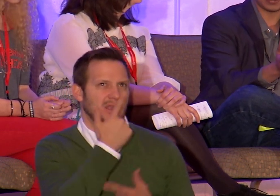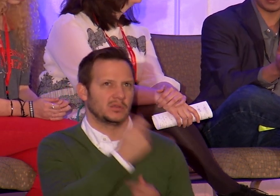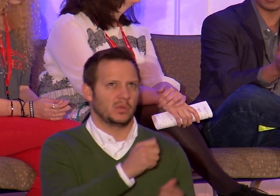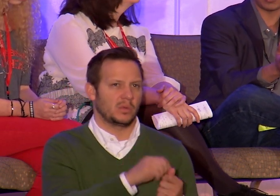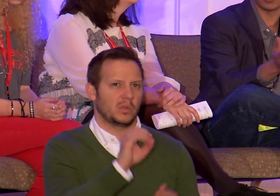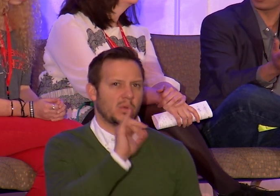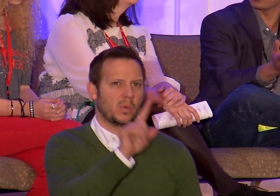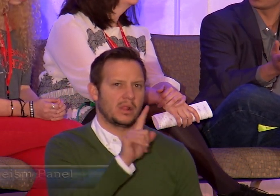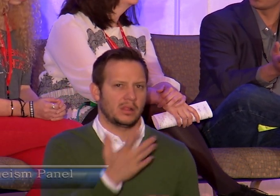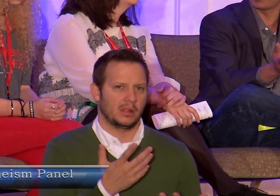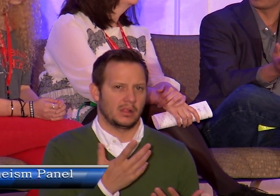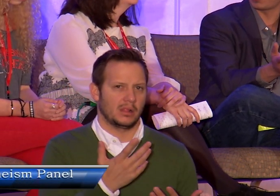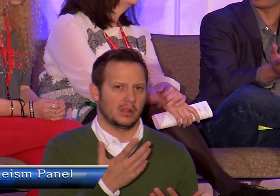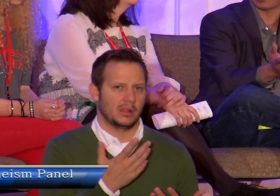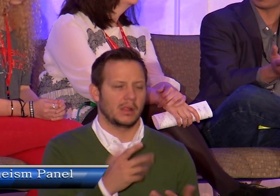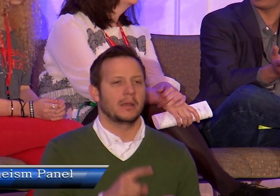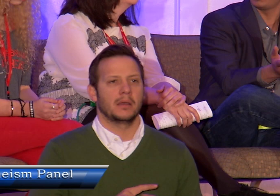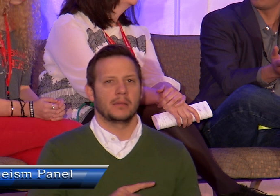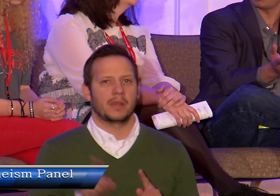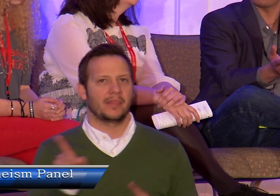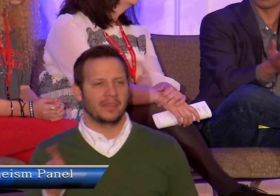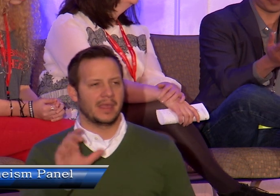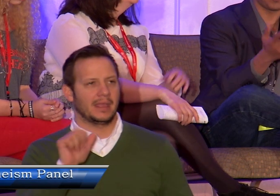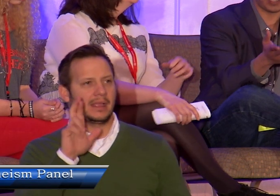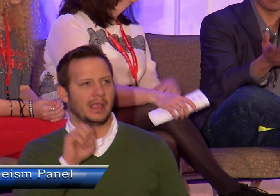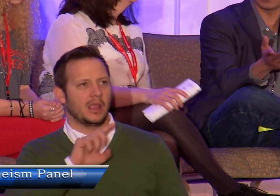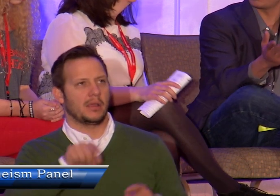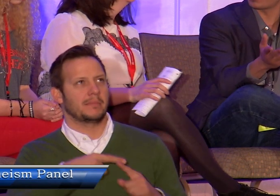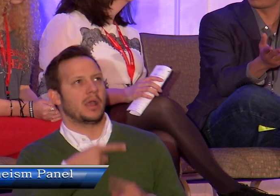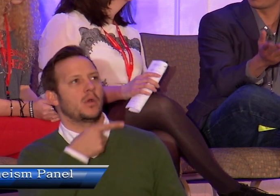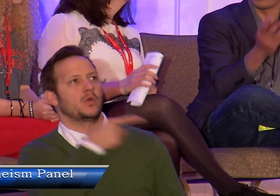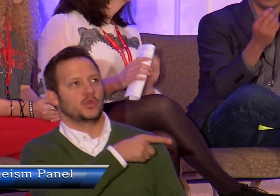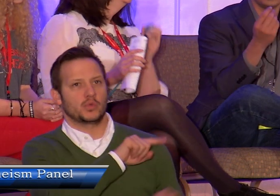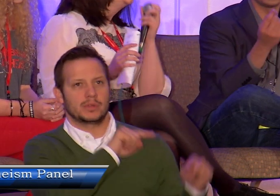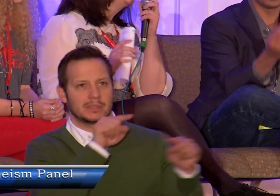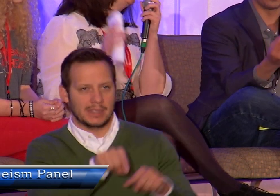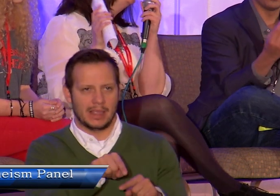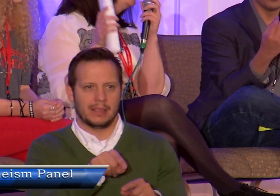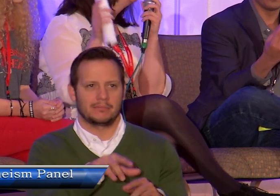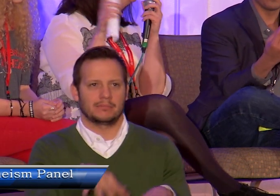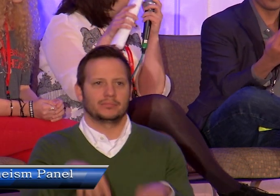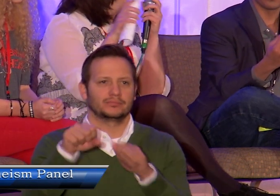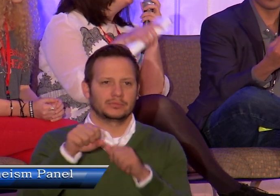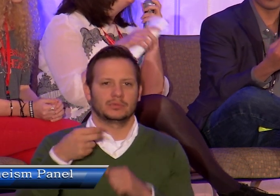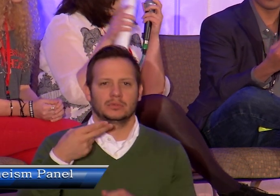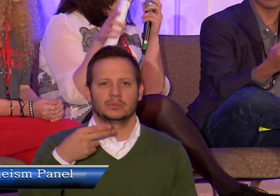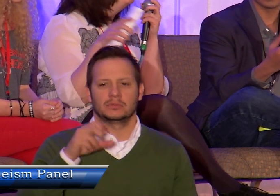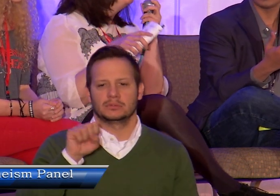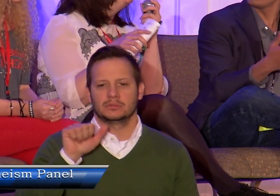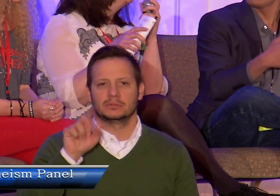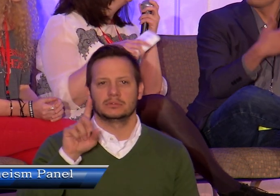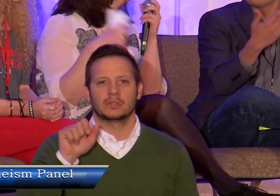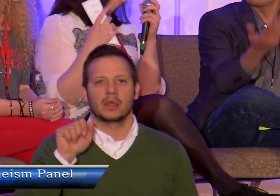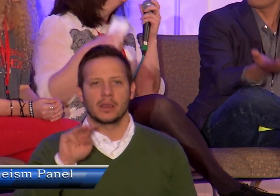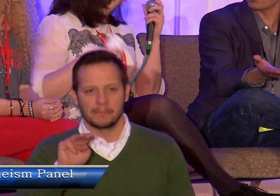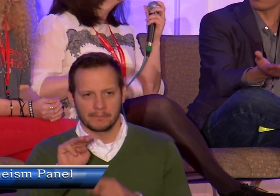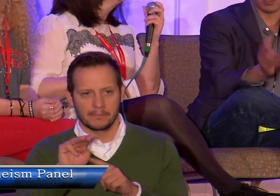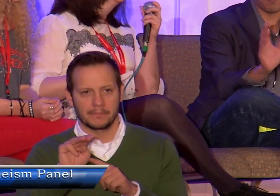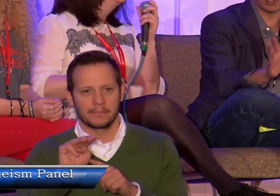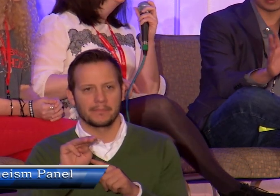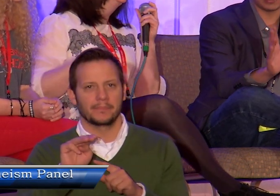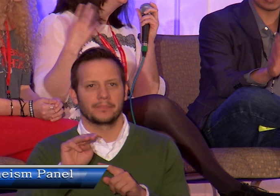fascist dictator who killed 2.5 million Iraqi people. The U.S. used to support for a very long time.